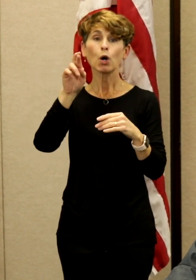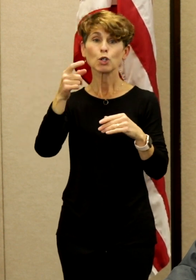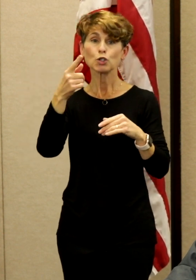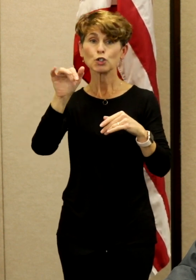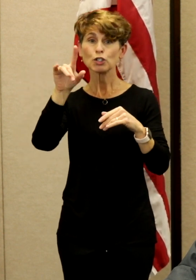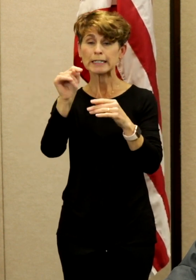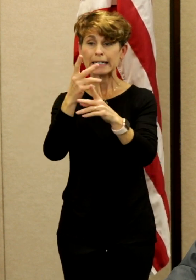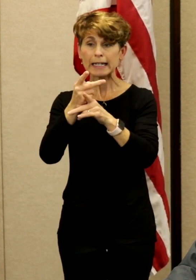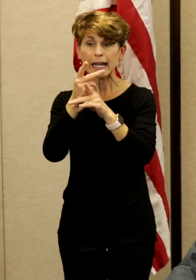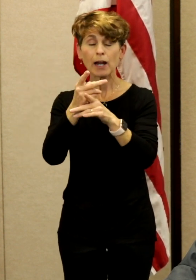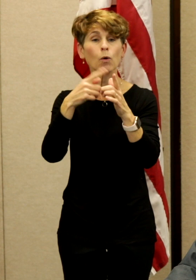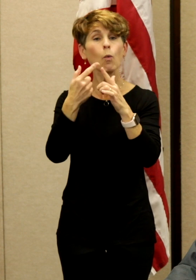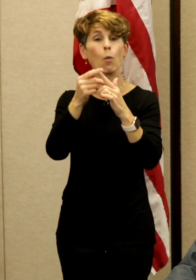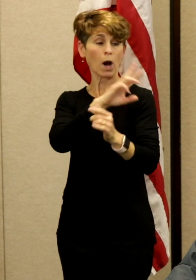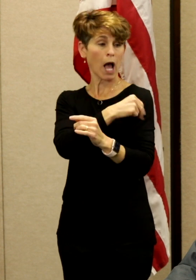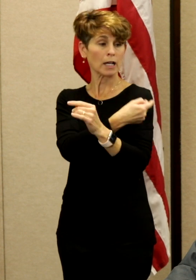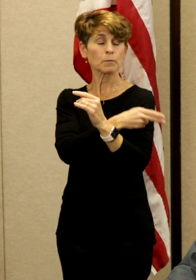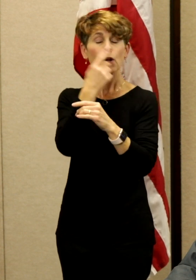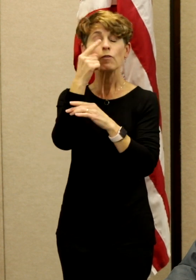lab-confirmed test.